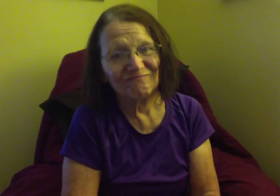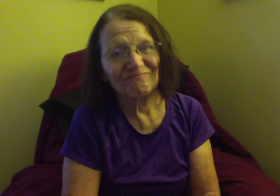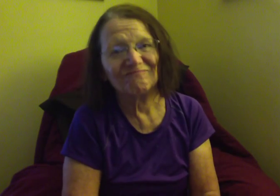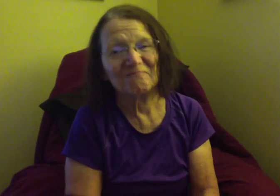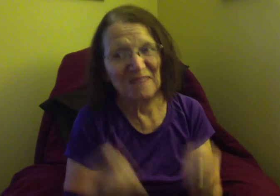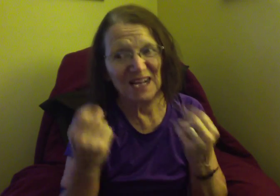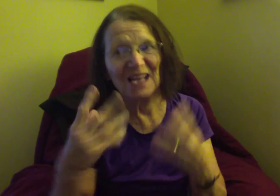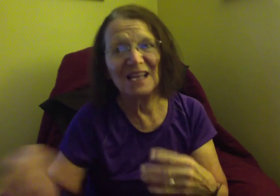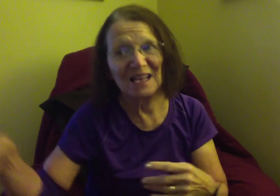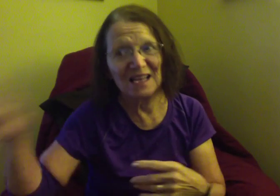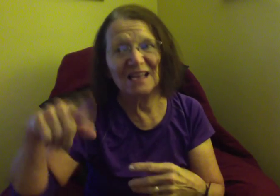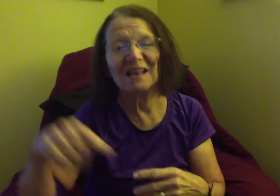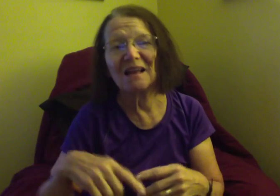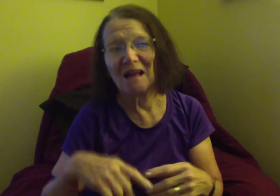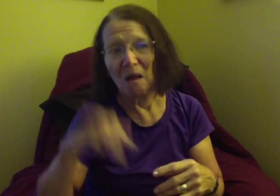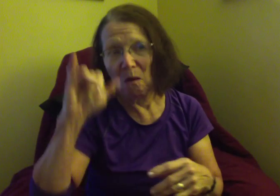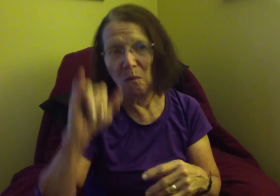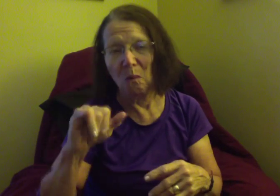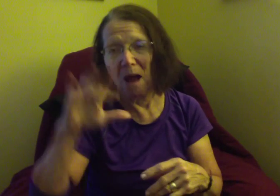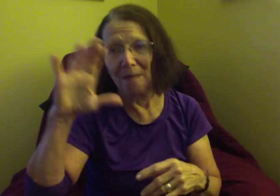Especially you know